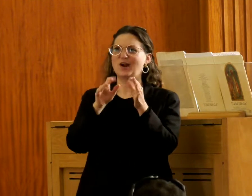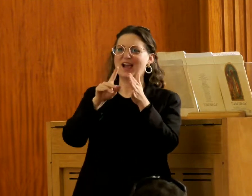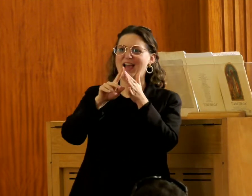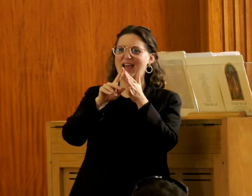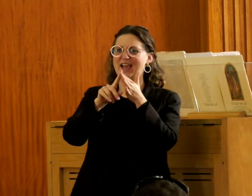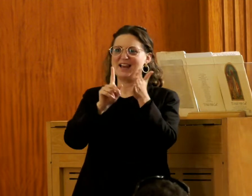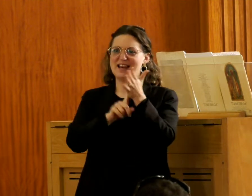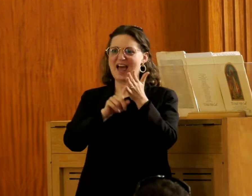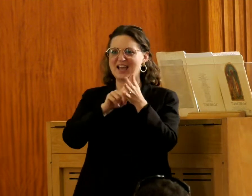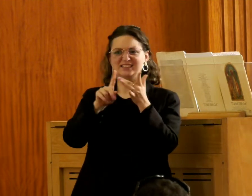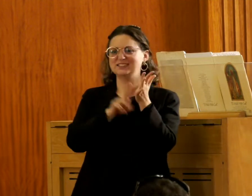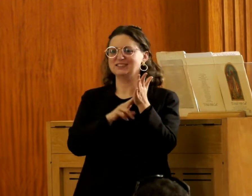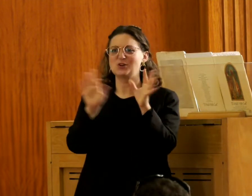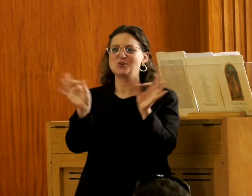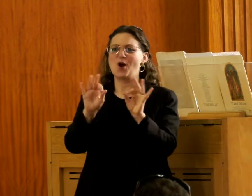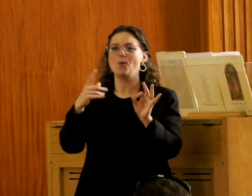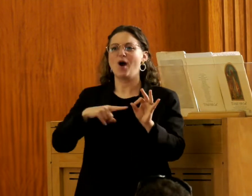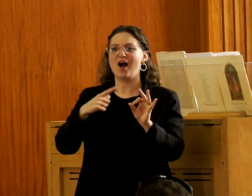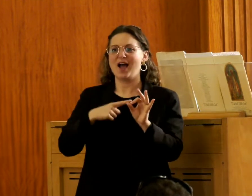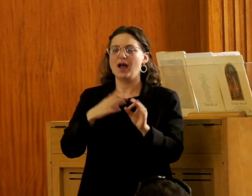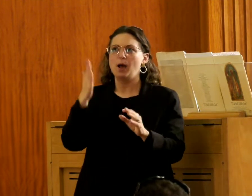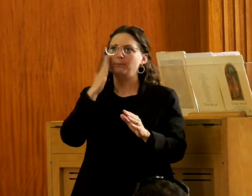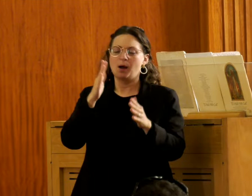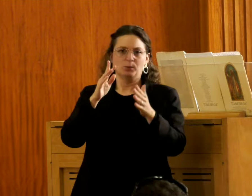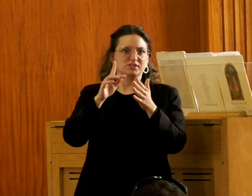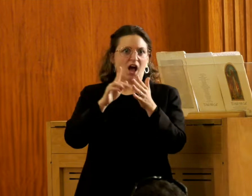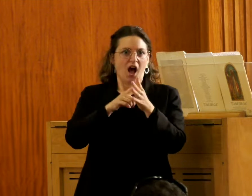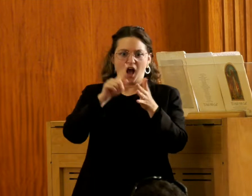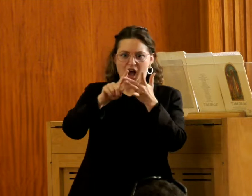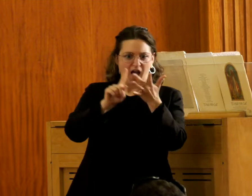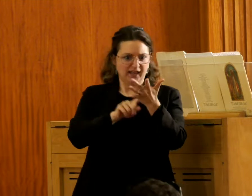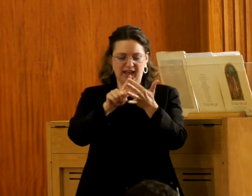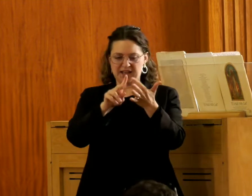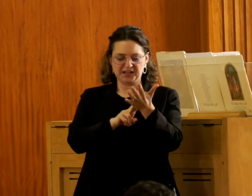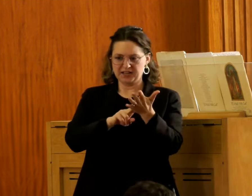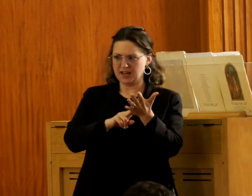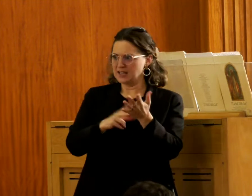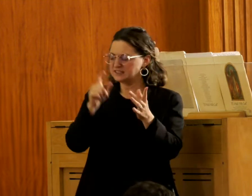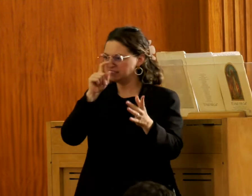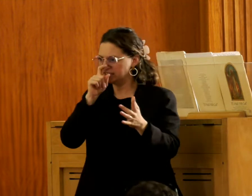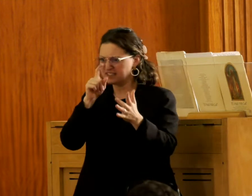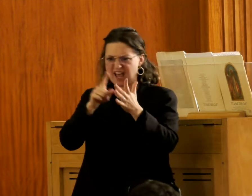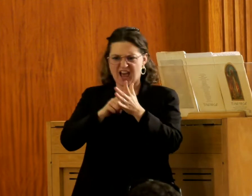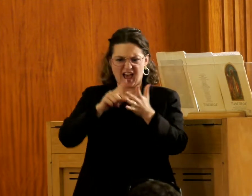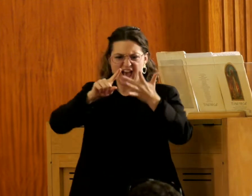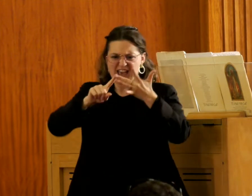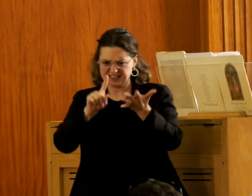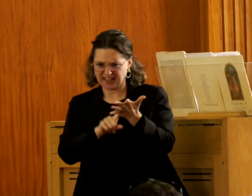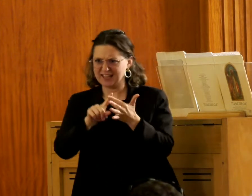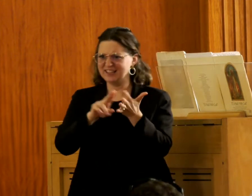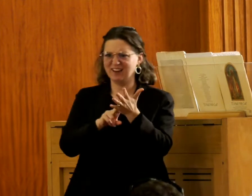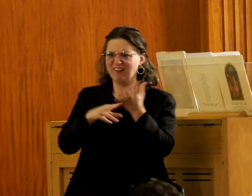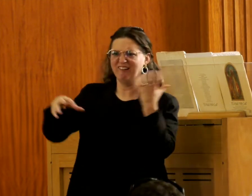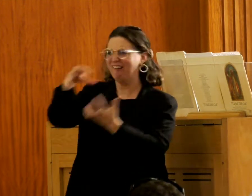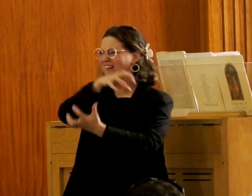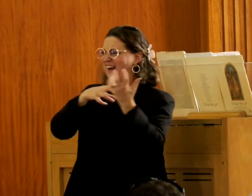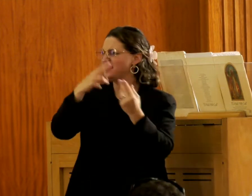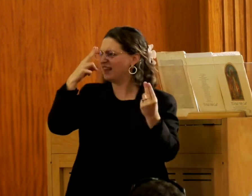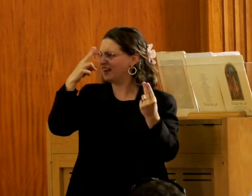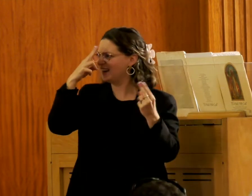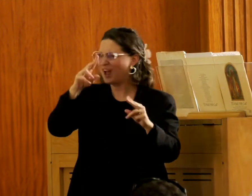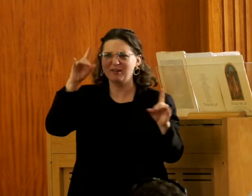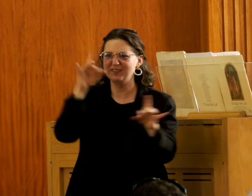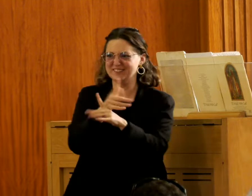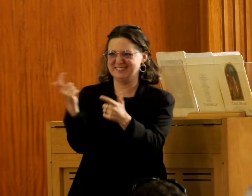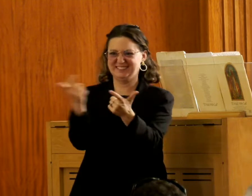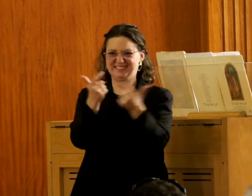because her mother was Eileen and older sister was Elaine. There was too many names similar, so she